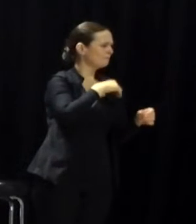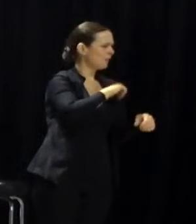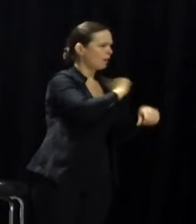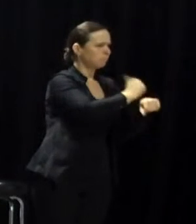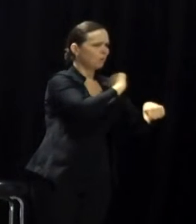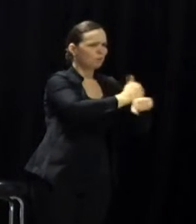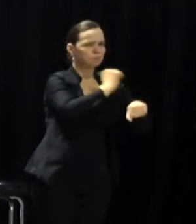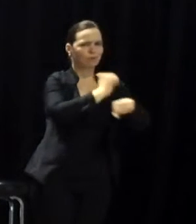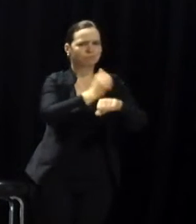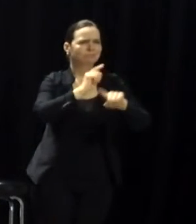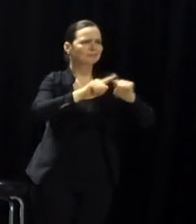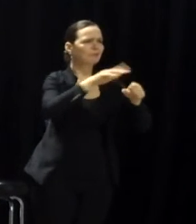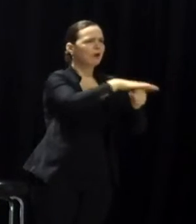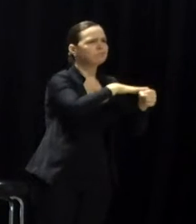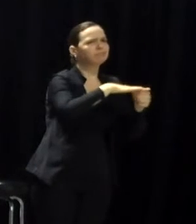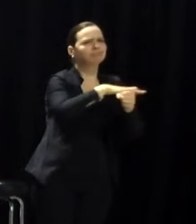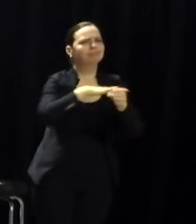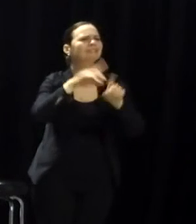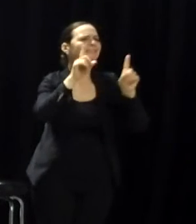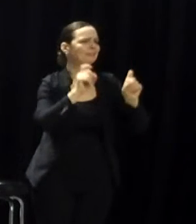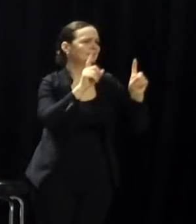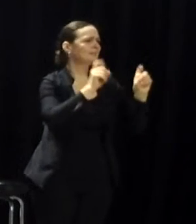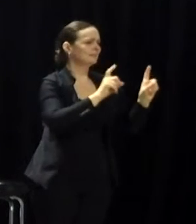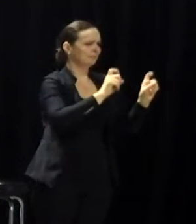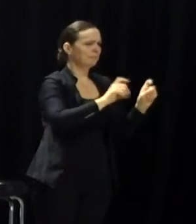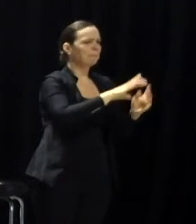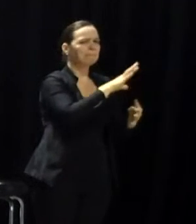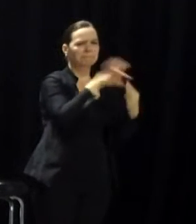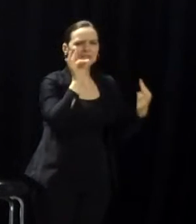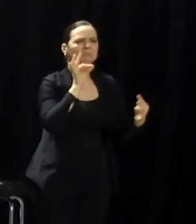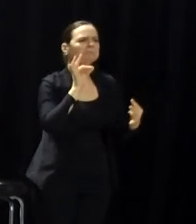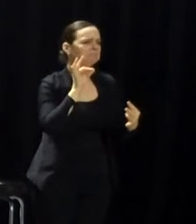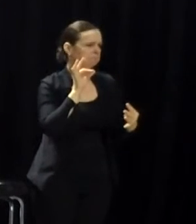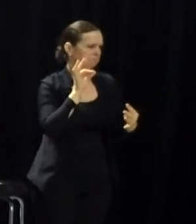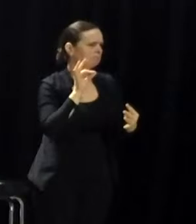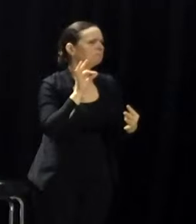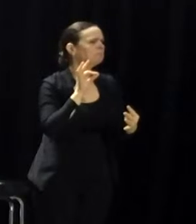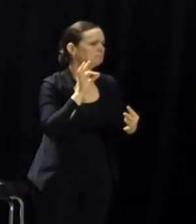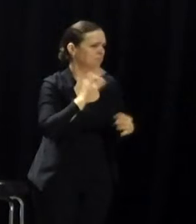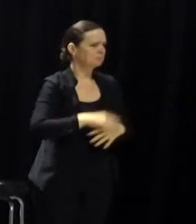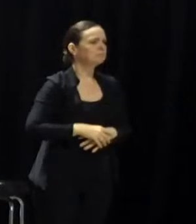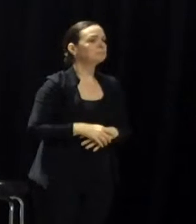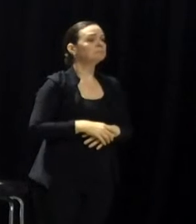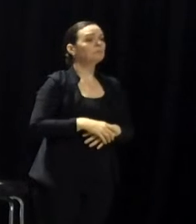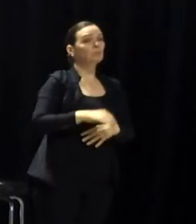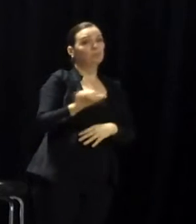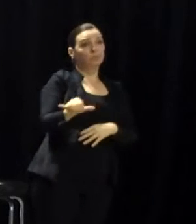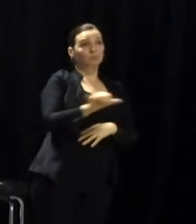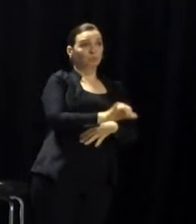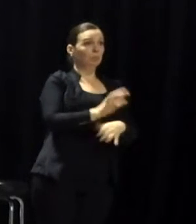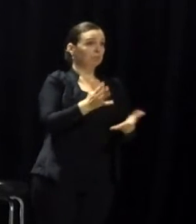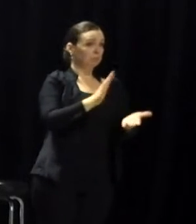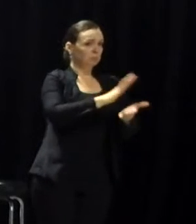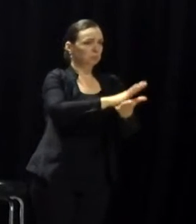hidden pockets of the virus. We're also back in schools this week, so we're testing in various schools every day this